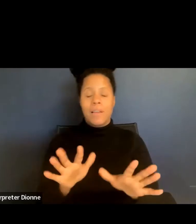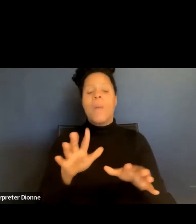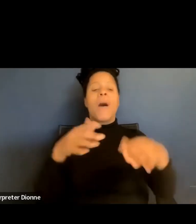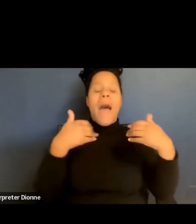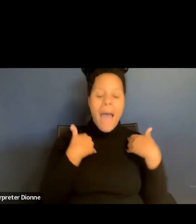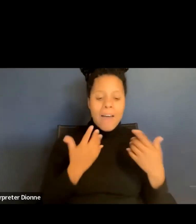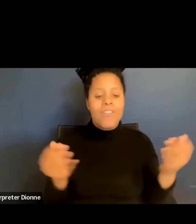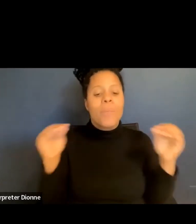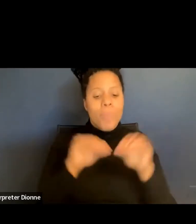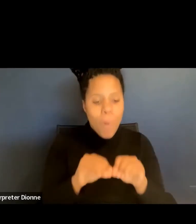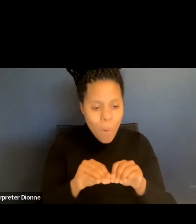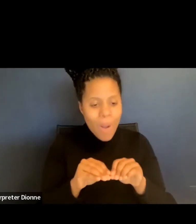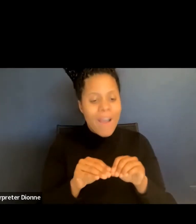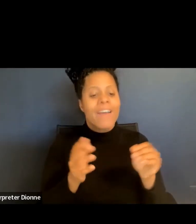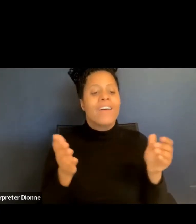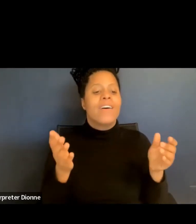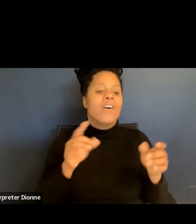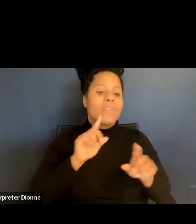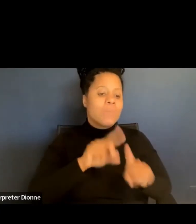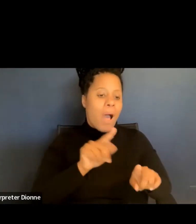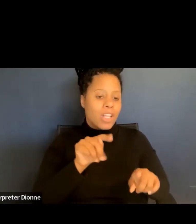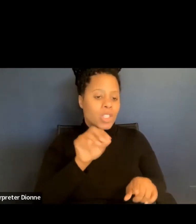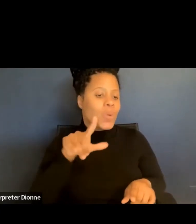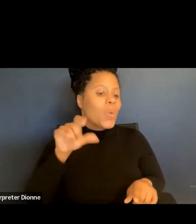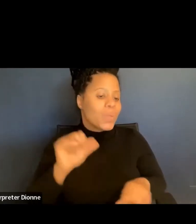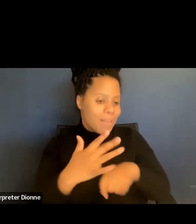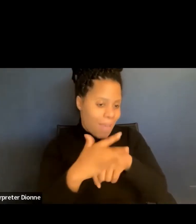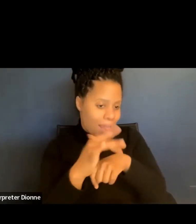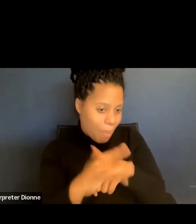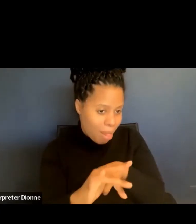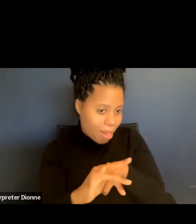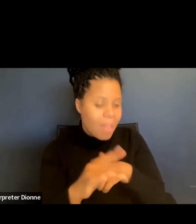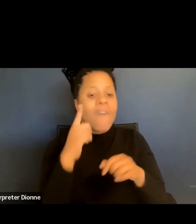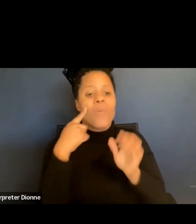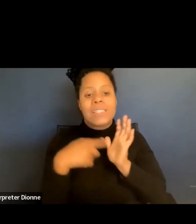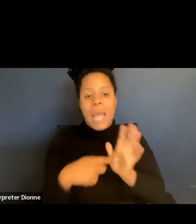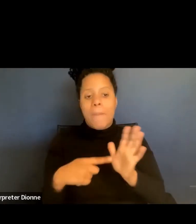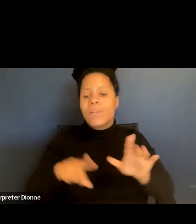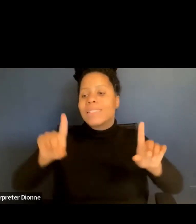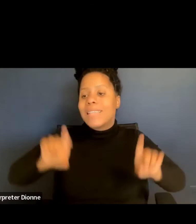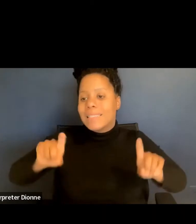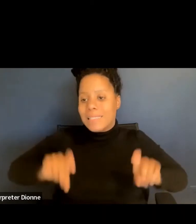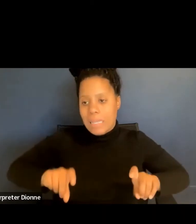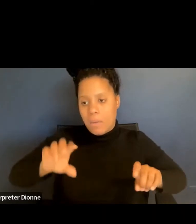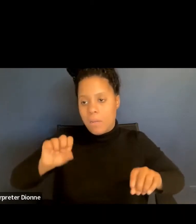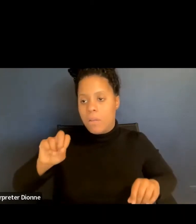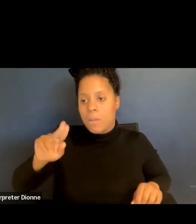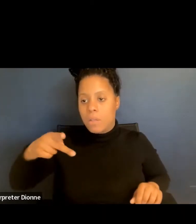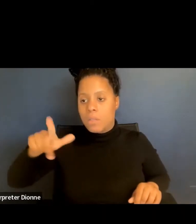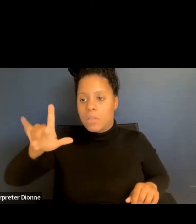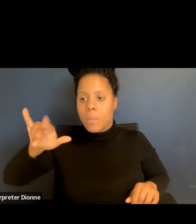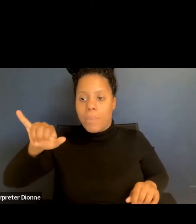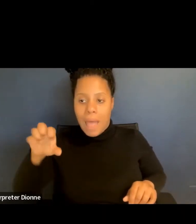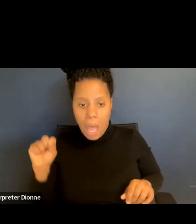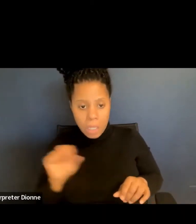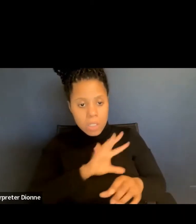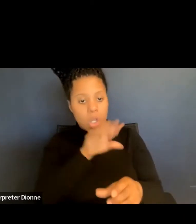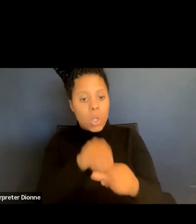to health centers. These are first, the testing supplies, and these include now two